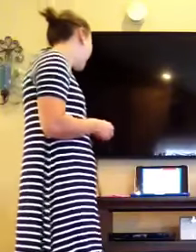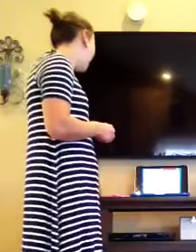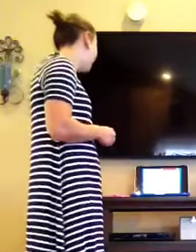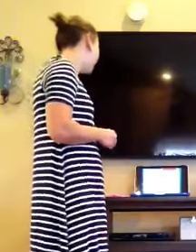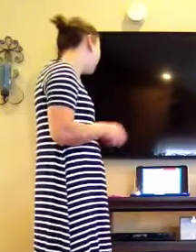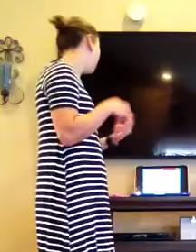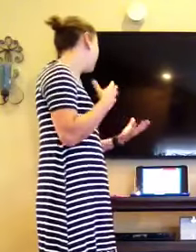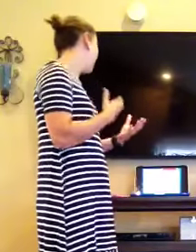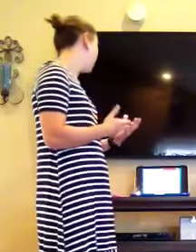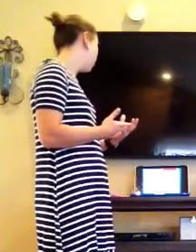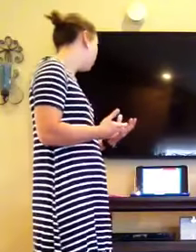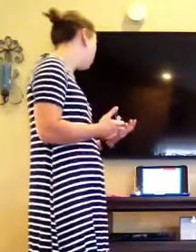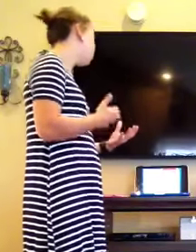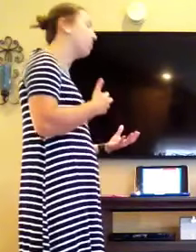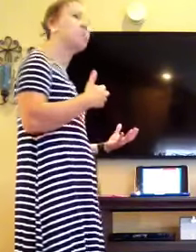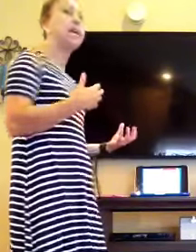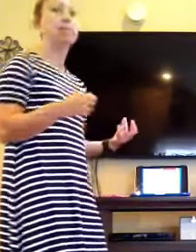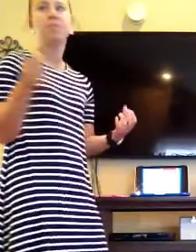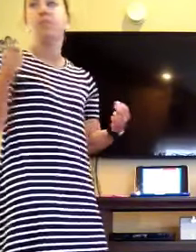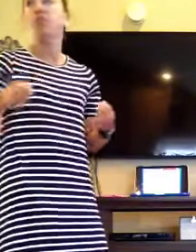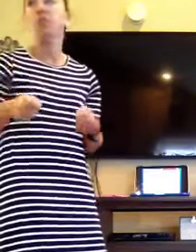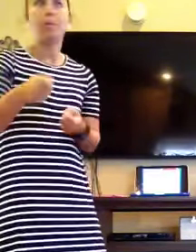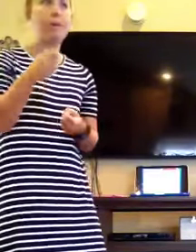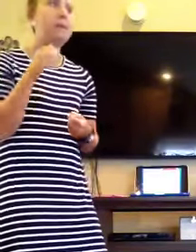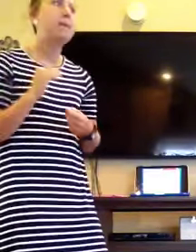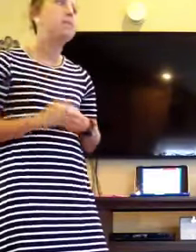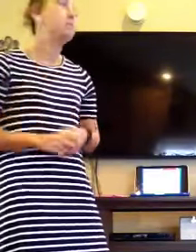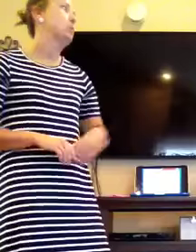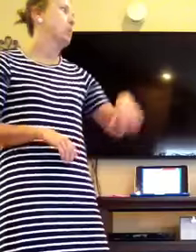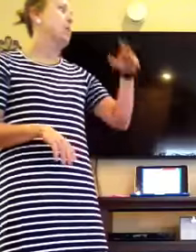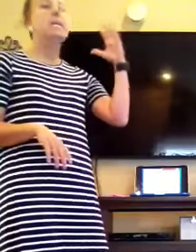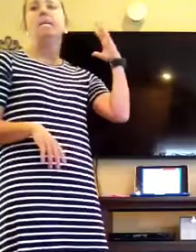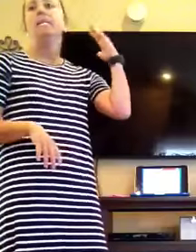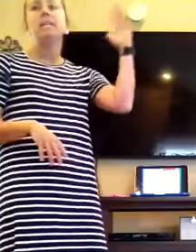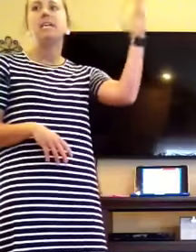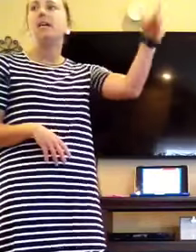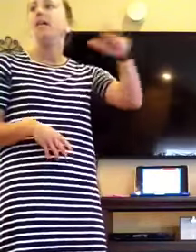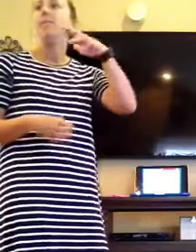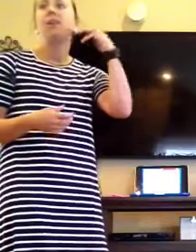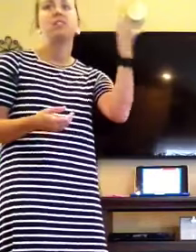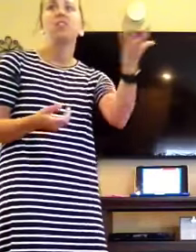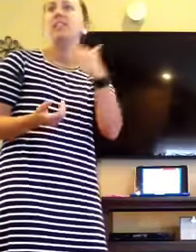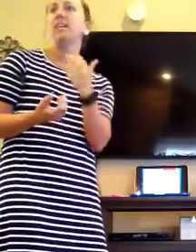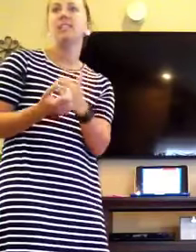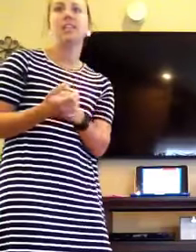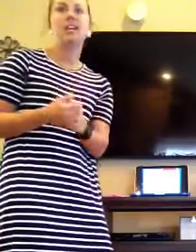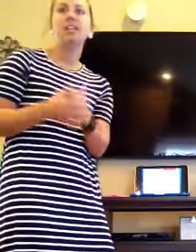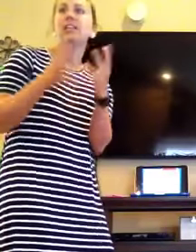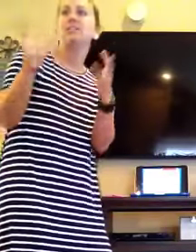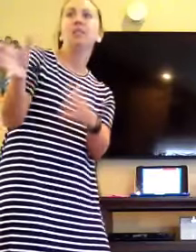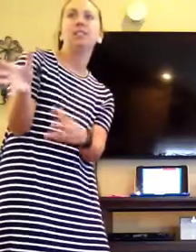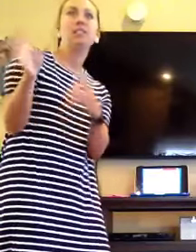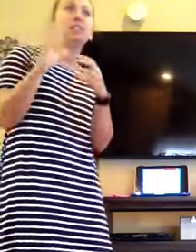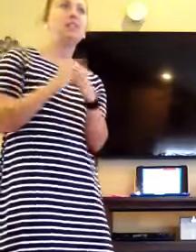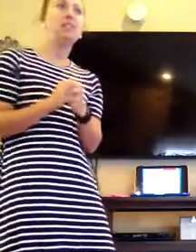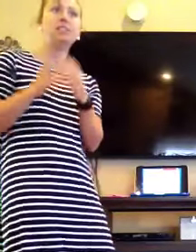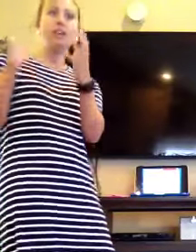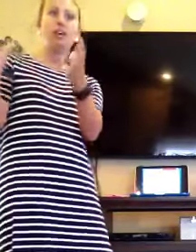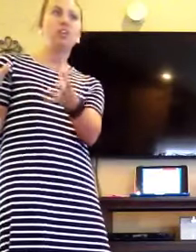I see them doing classroom chores like sharpening pencils or getting a box of Kleenexes out of the cubby and sitting it down on the